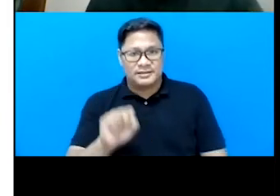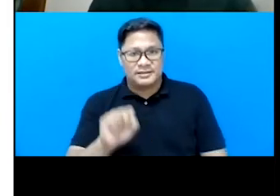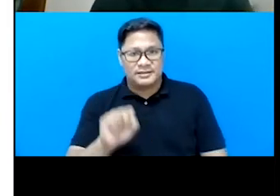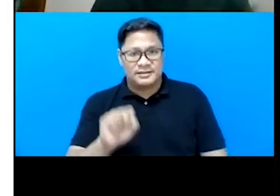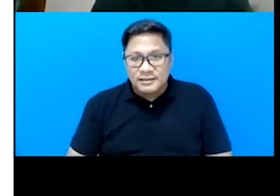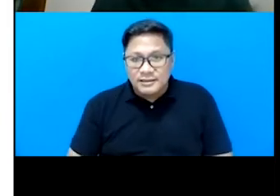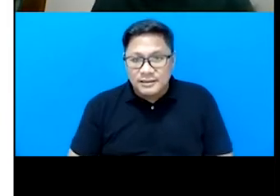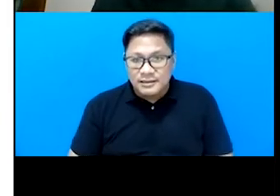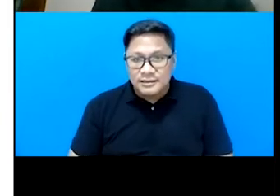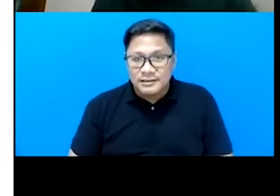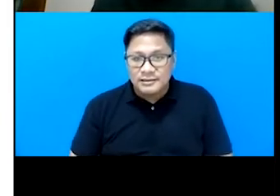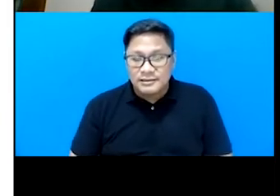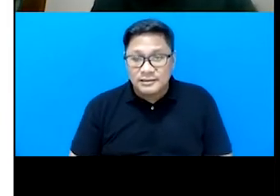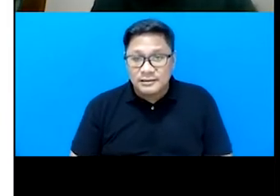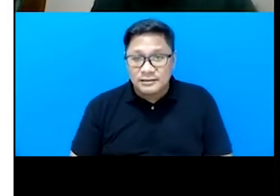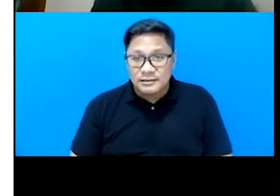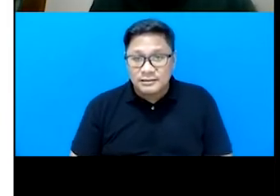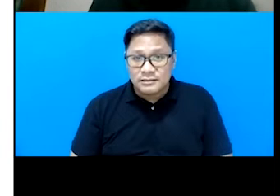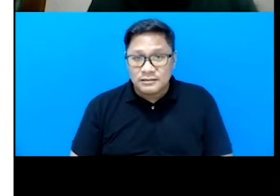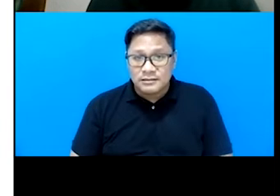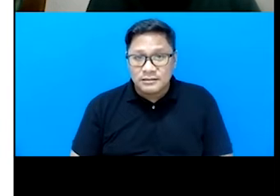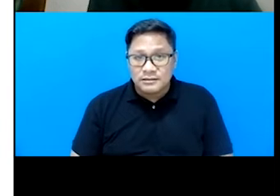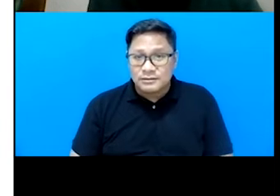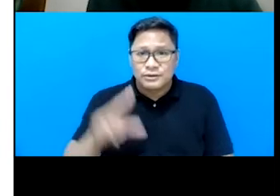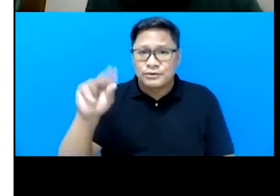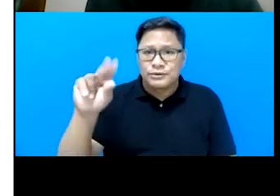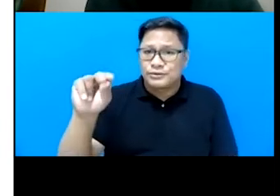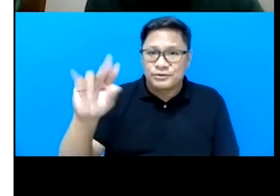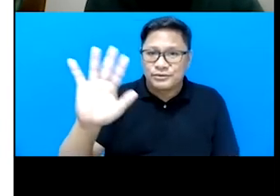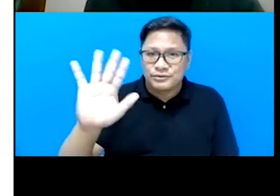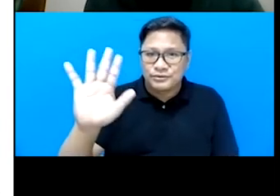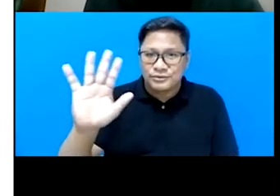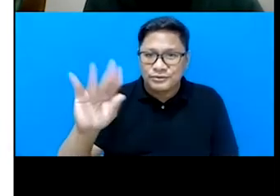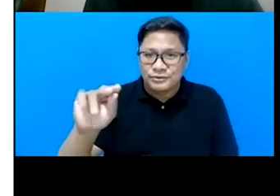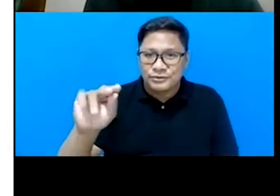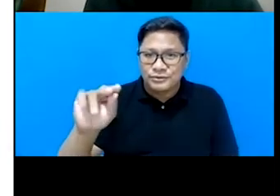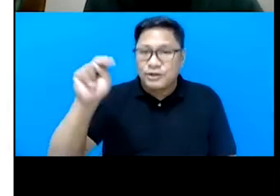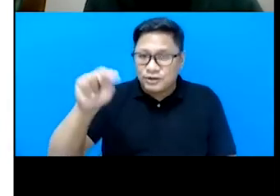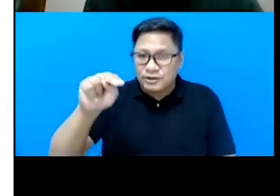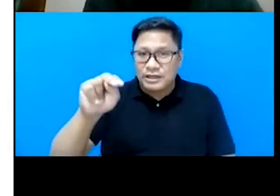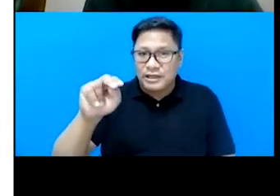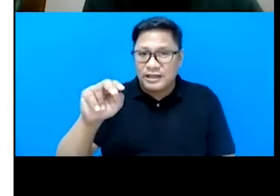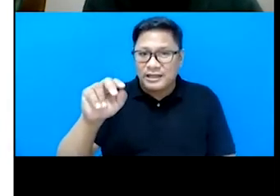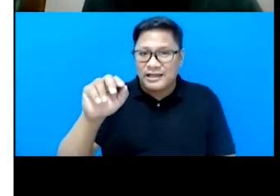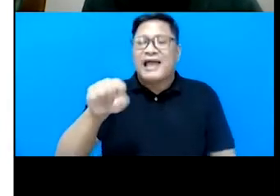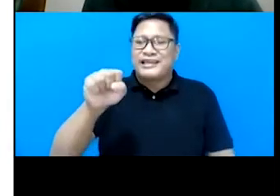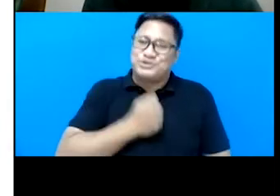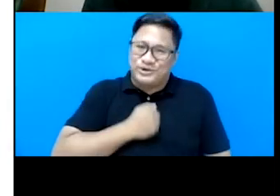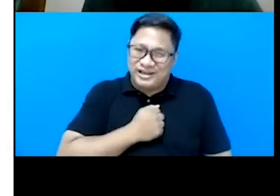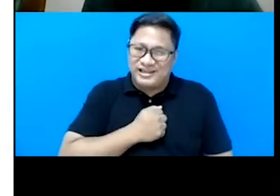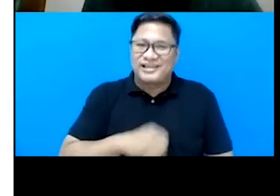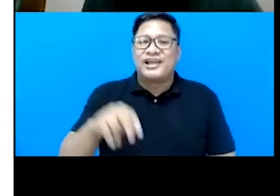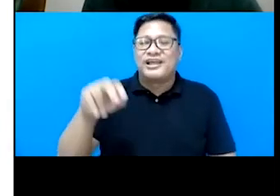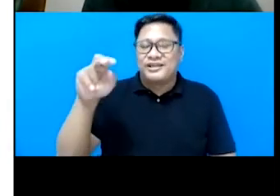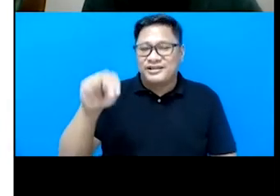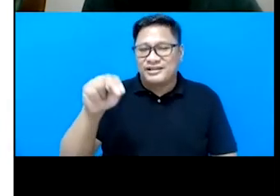So Do I need to add a line as well between the no, two no, signs? no. You need to add, yes, so sorry. You need to add a line